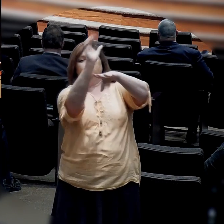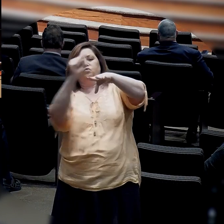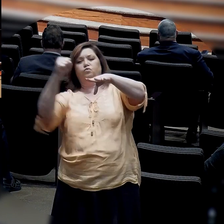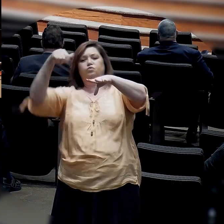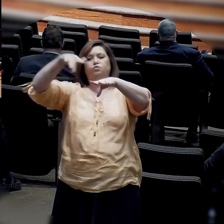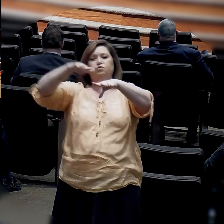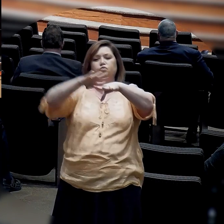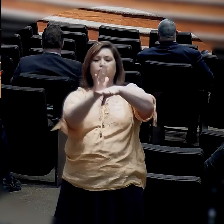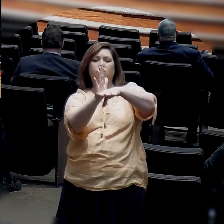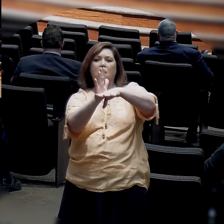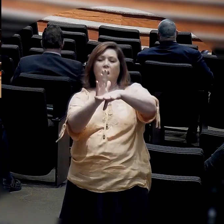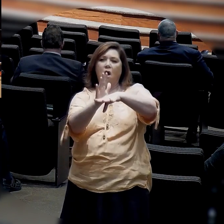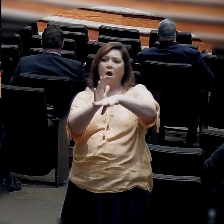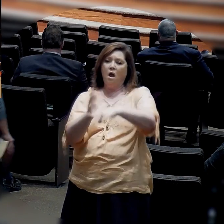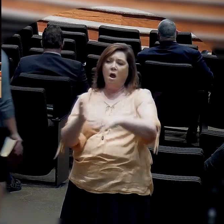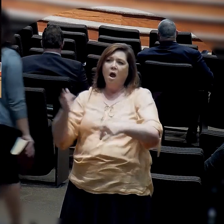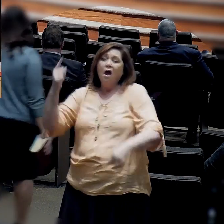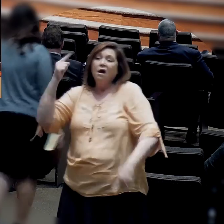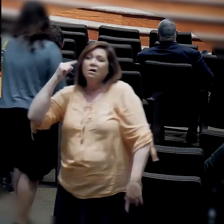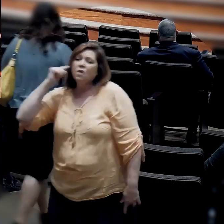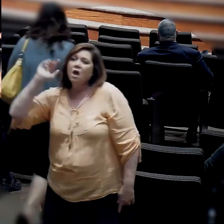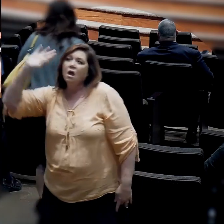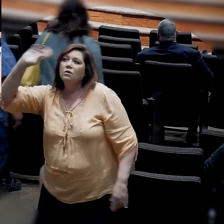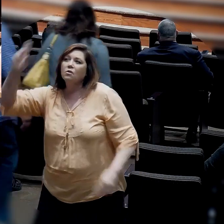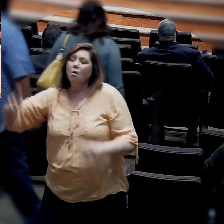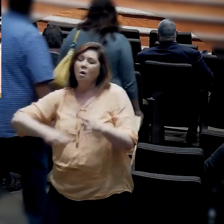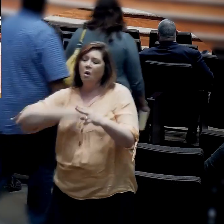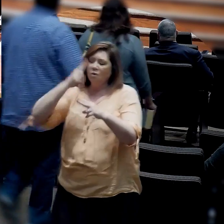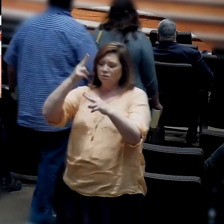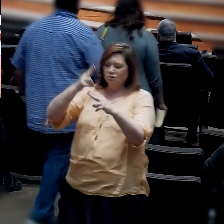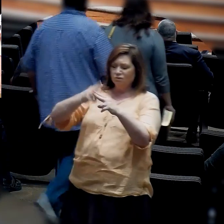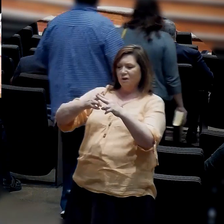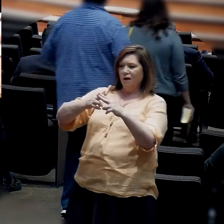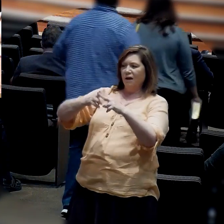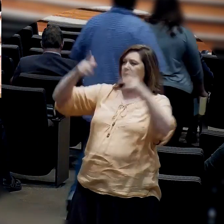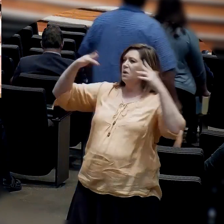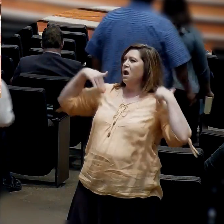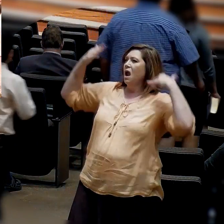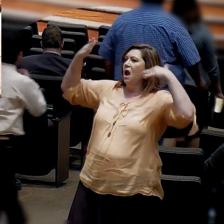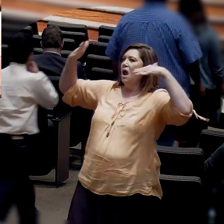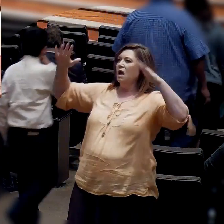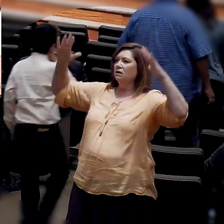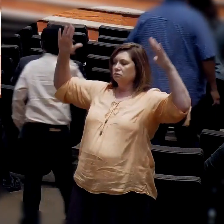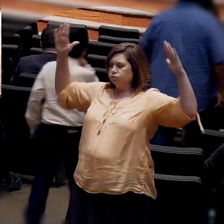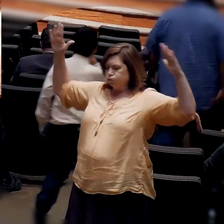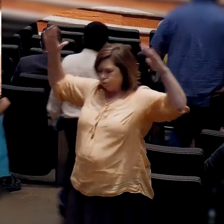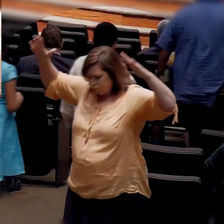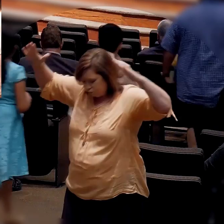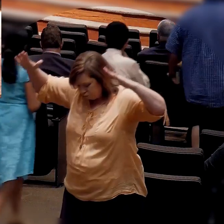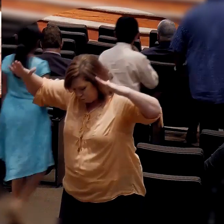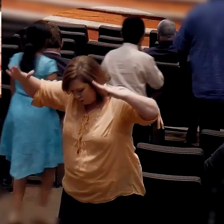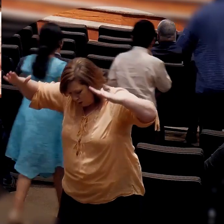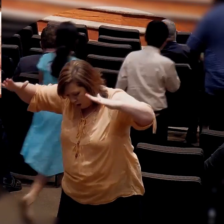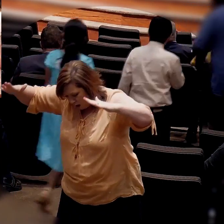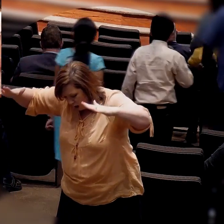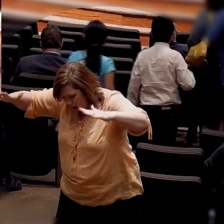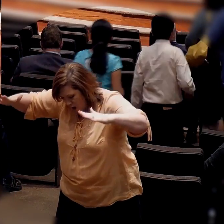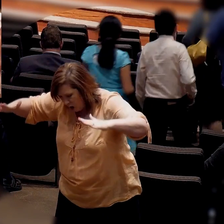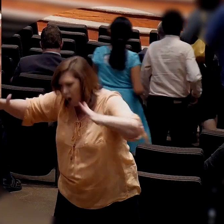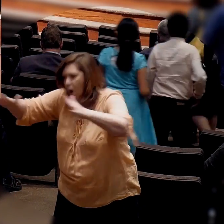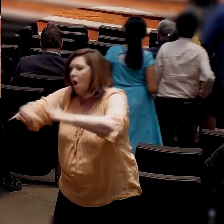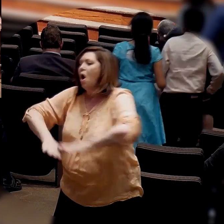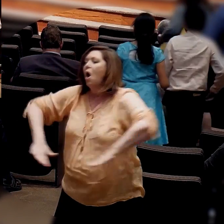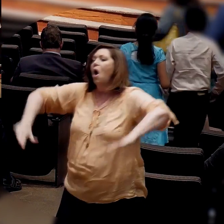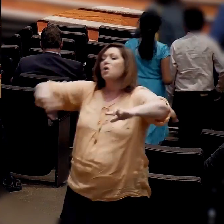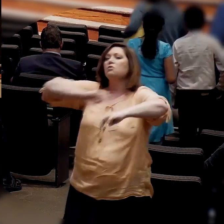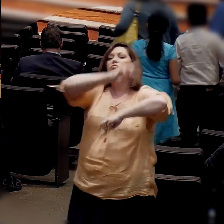at your name. Angels will bow, the earth will rejoice, your